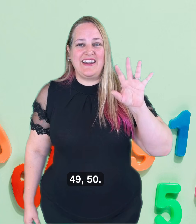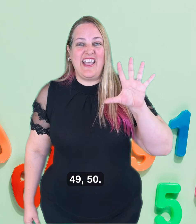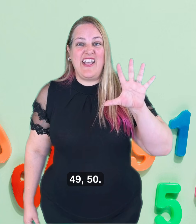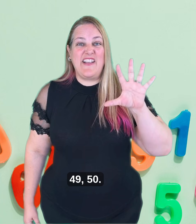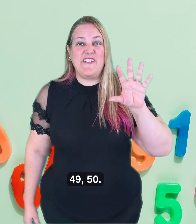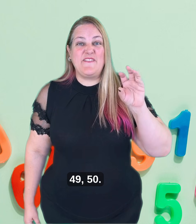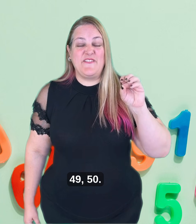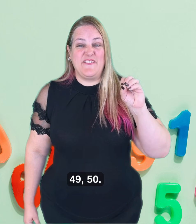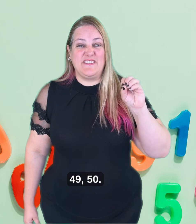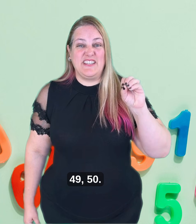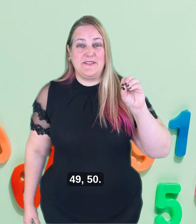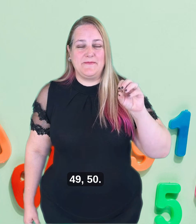49, 50,